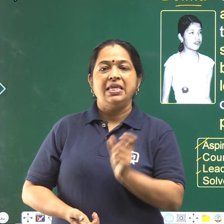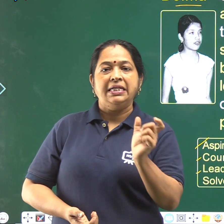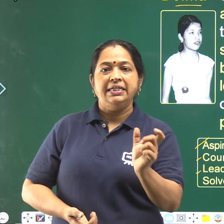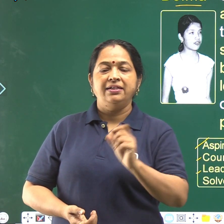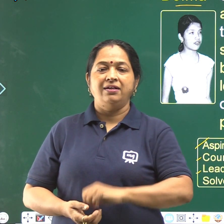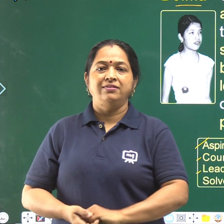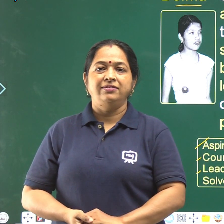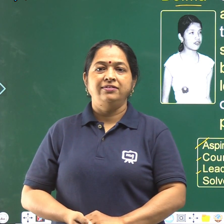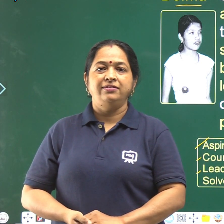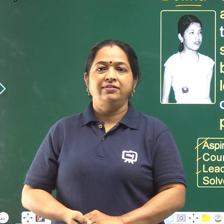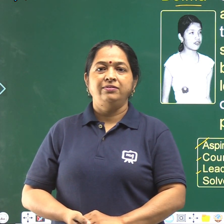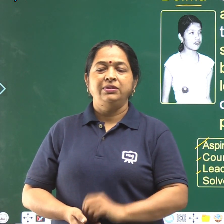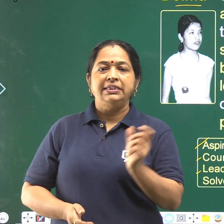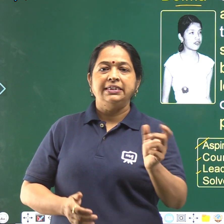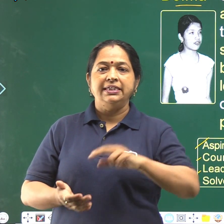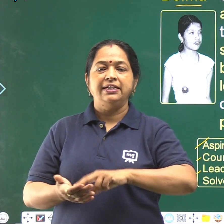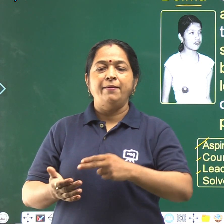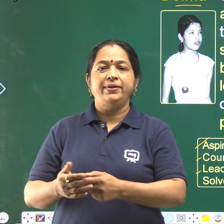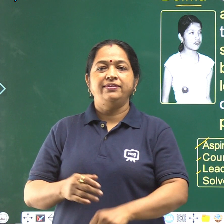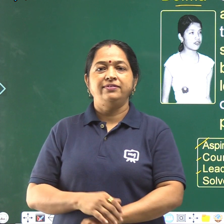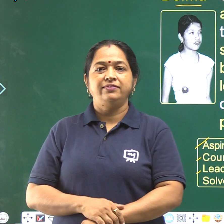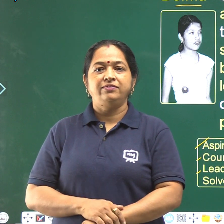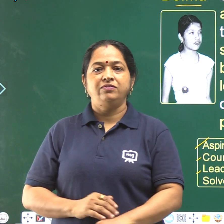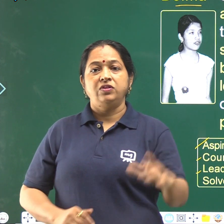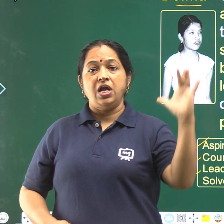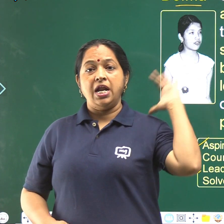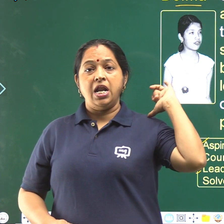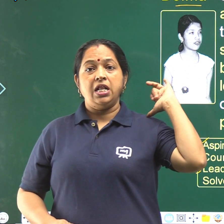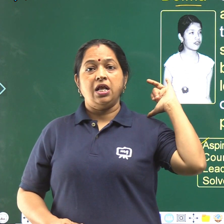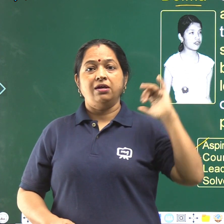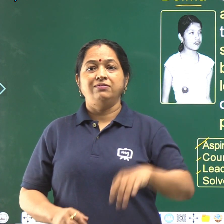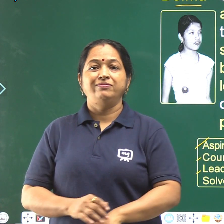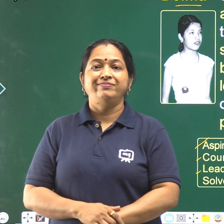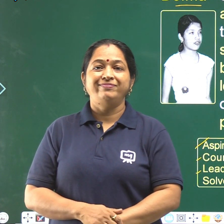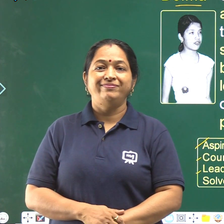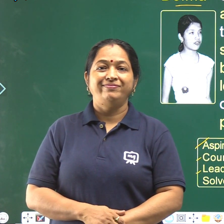Leader. Leader means? Neta.